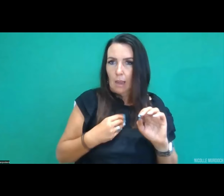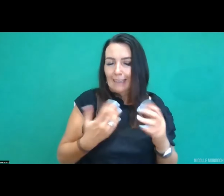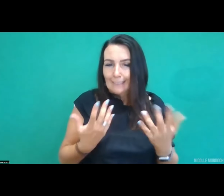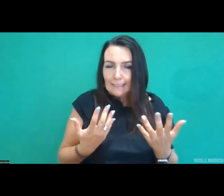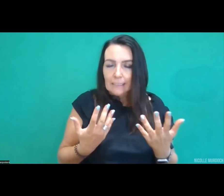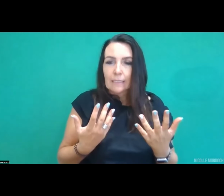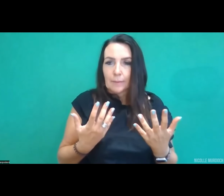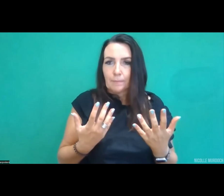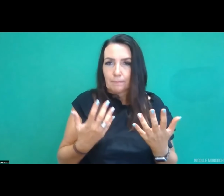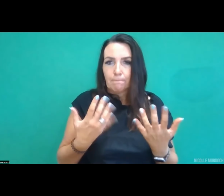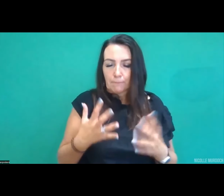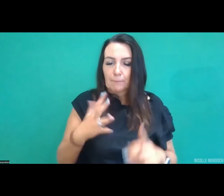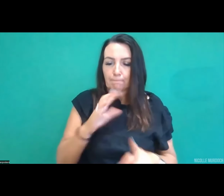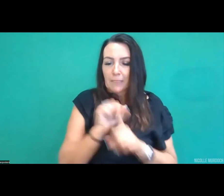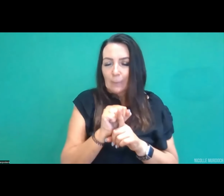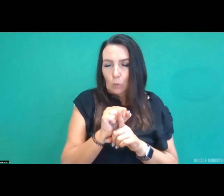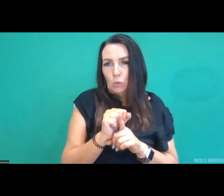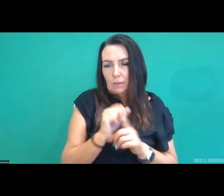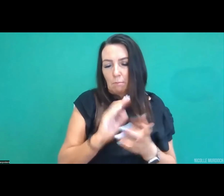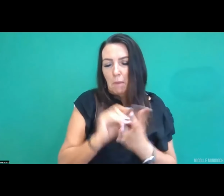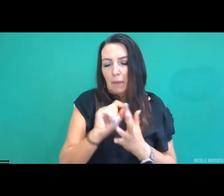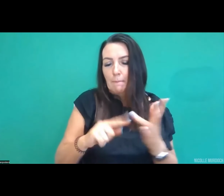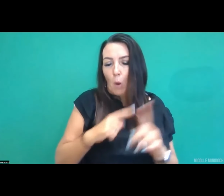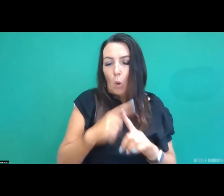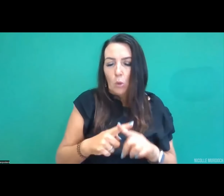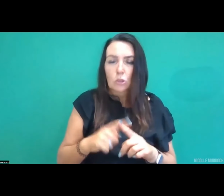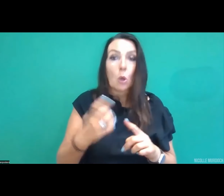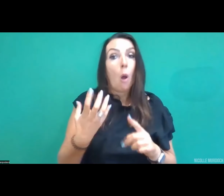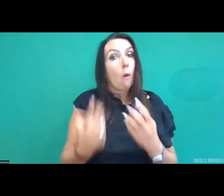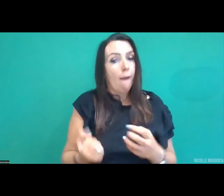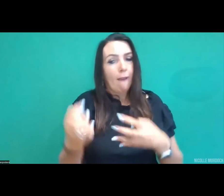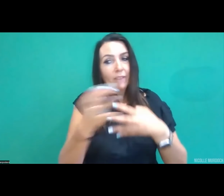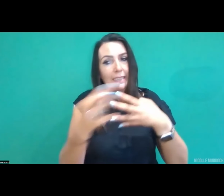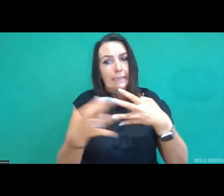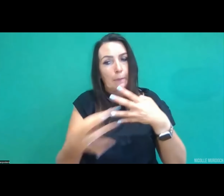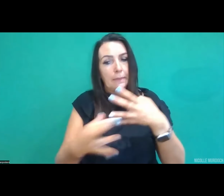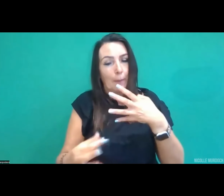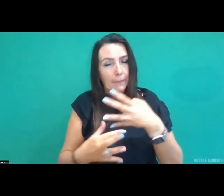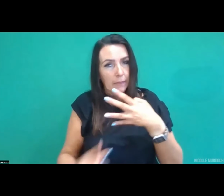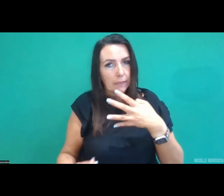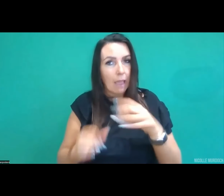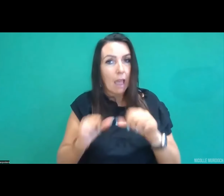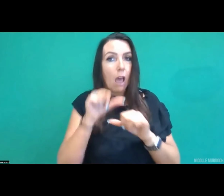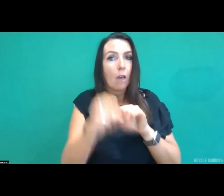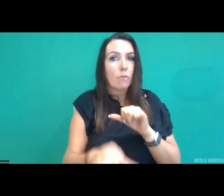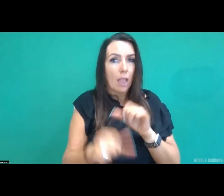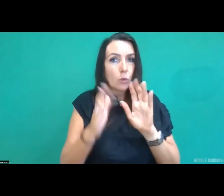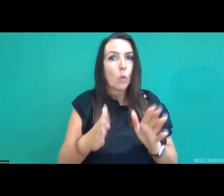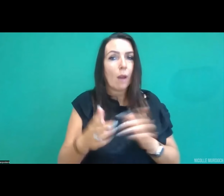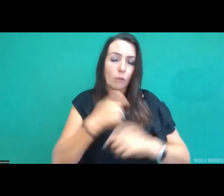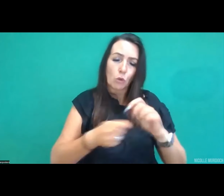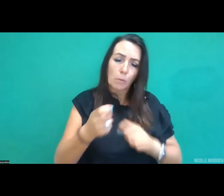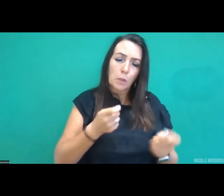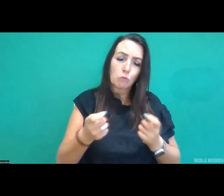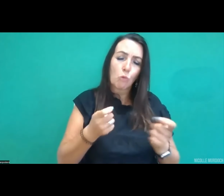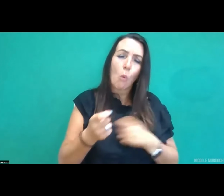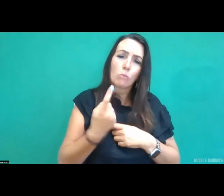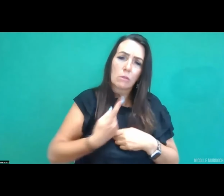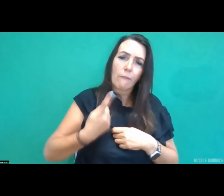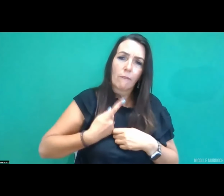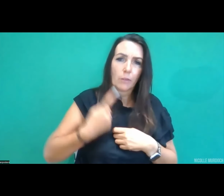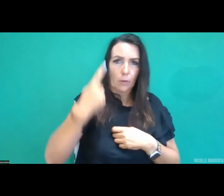been diagnosed recently or they're presenting with symptoms, it's about then you taking some control. And it's about thinking about your